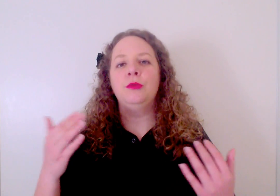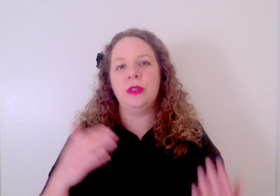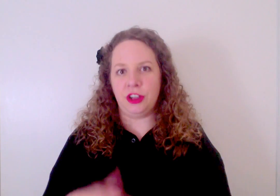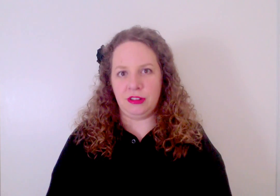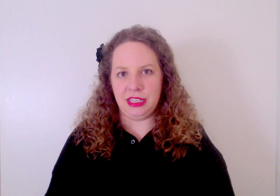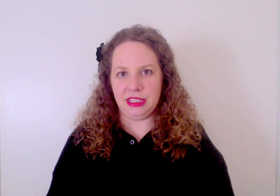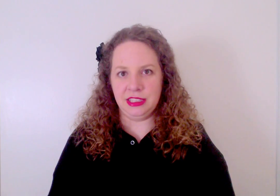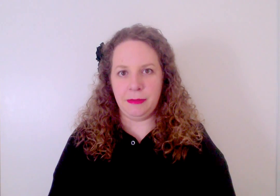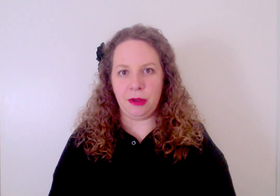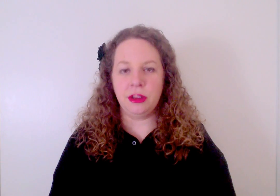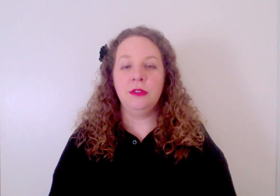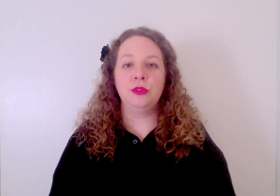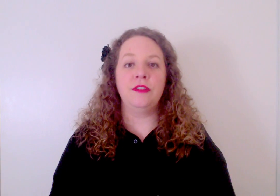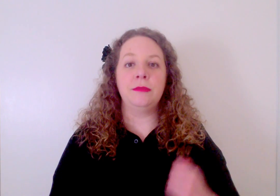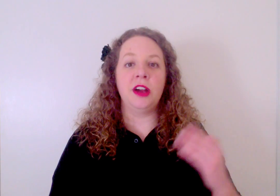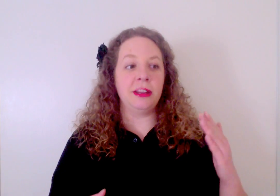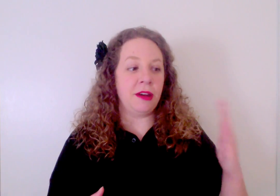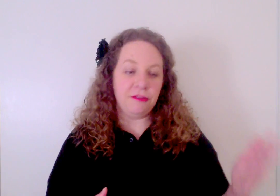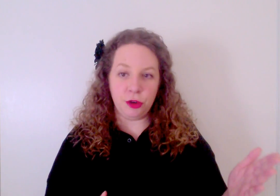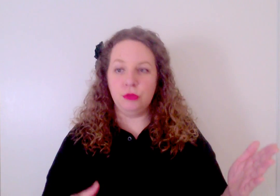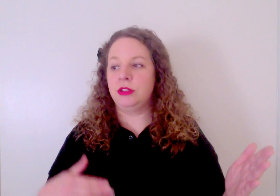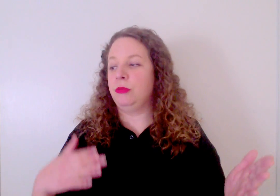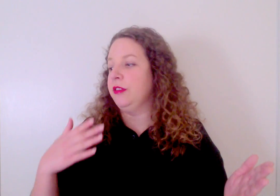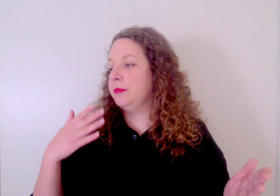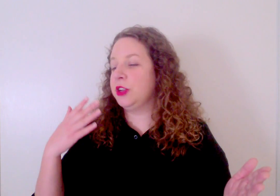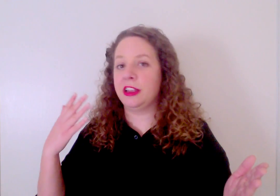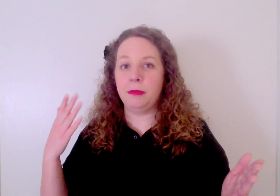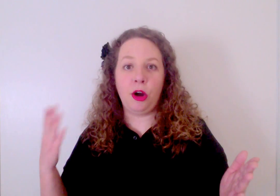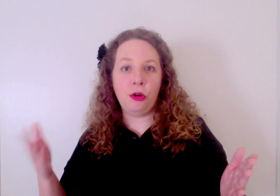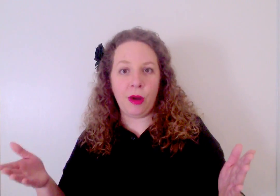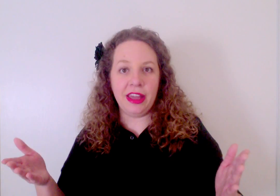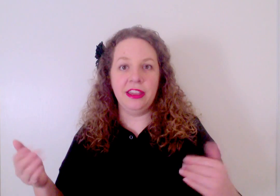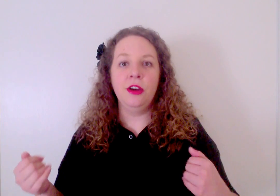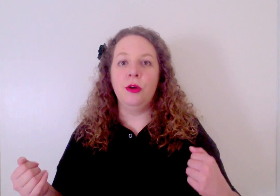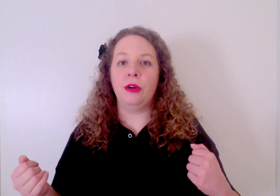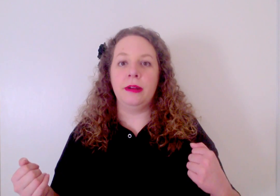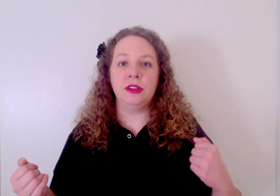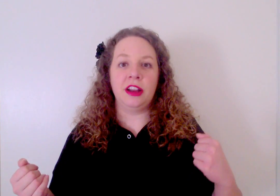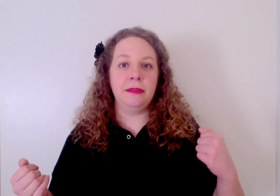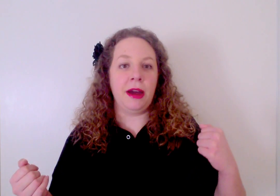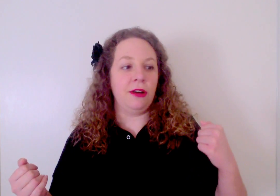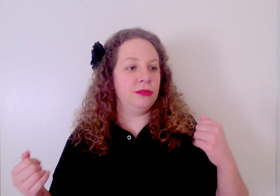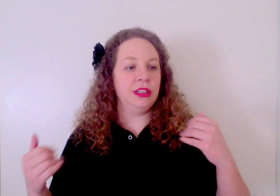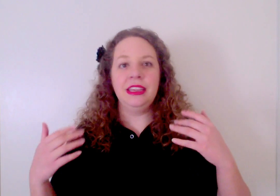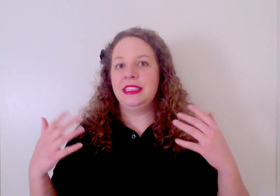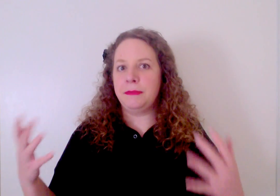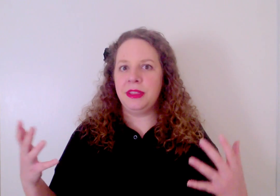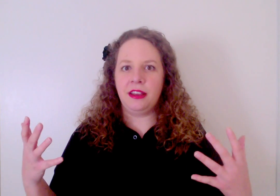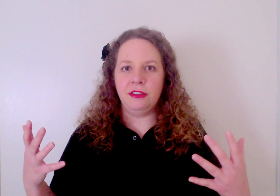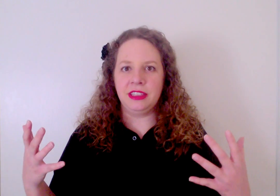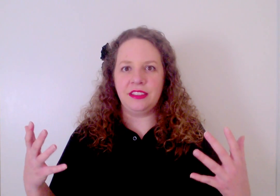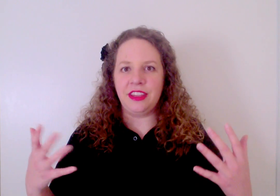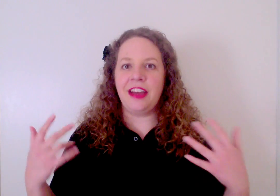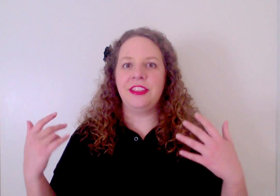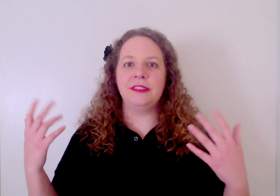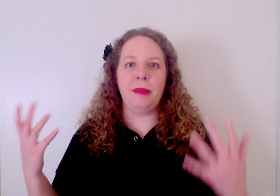the context is about. So if I'm talking about fruit, or if I'm talking about Hawaii, or I'm talking about something else like that, that